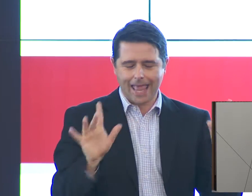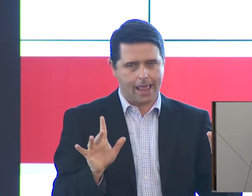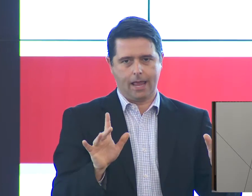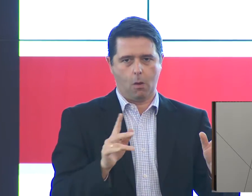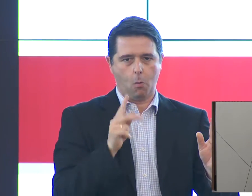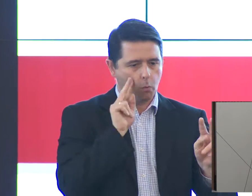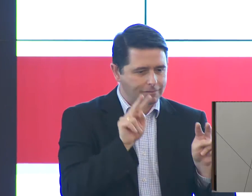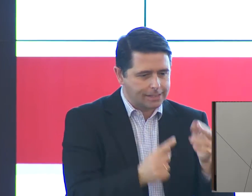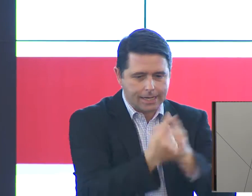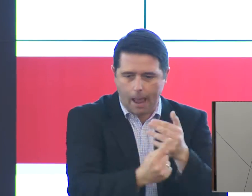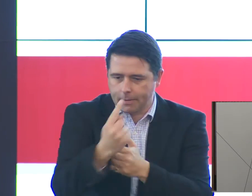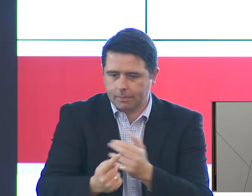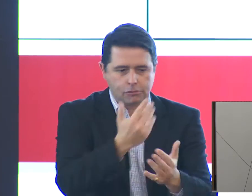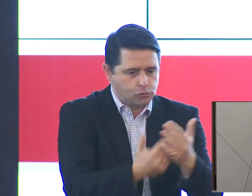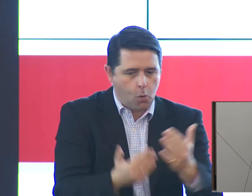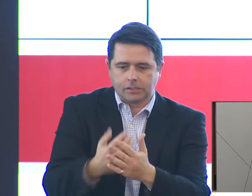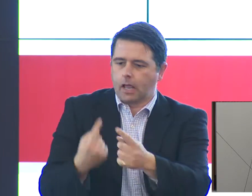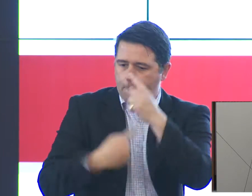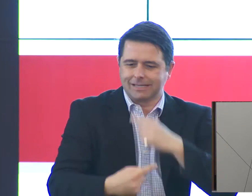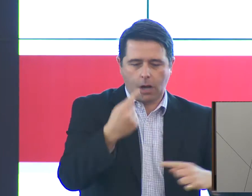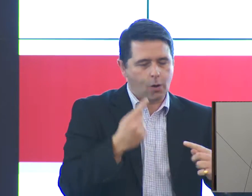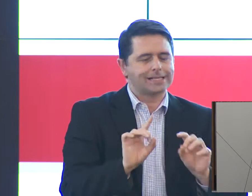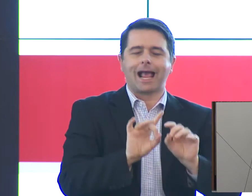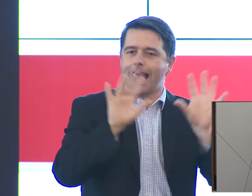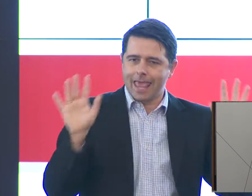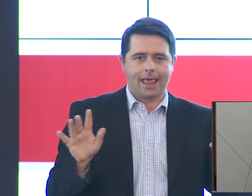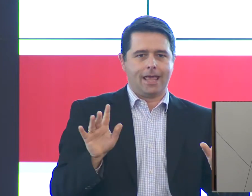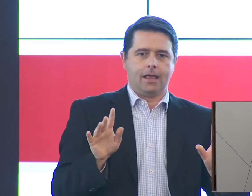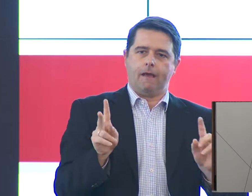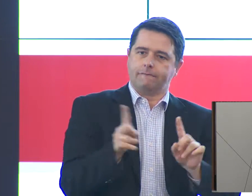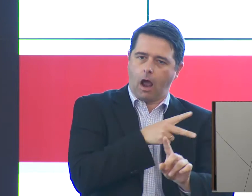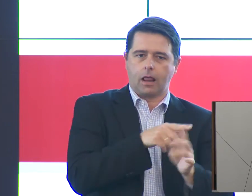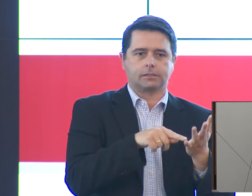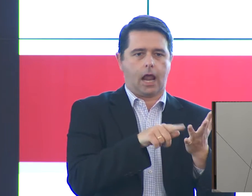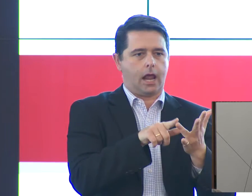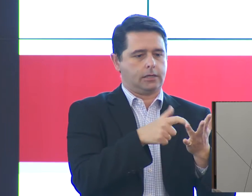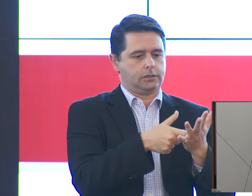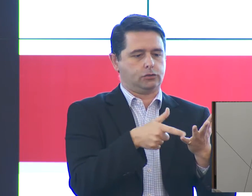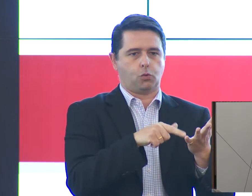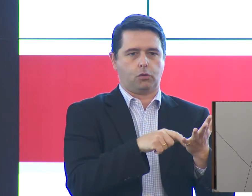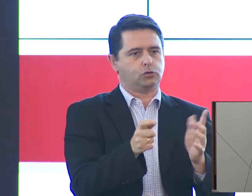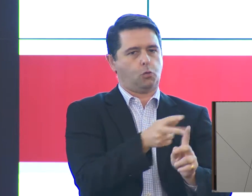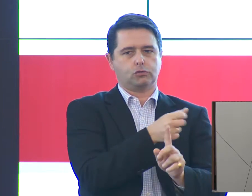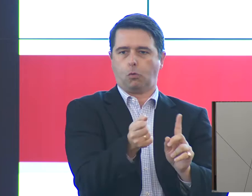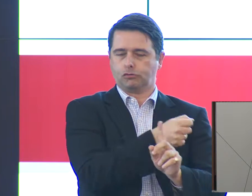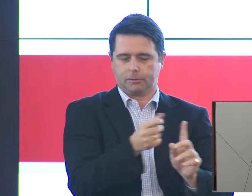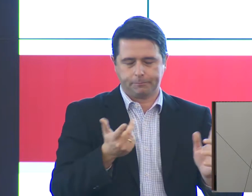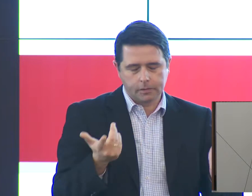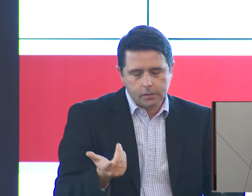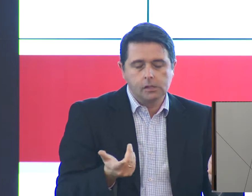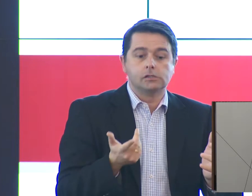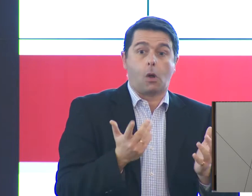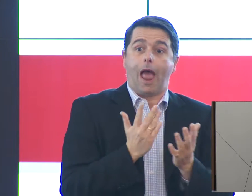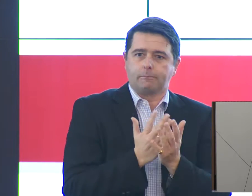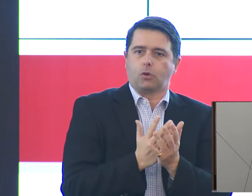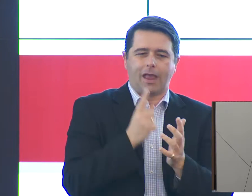torture. In the word alone is violence. We've seen this occur. We've heard all the stories. We've been told clearly that violence is occurring and it is